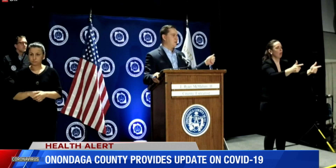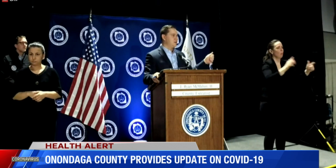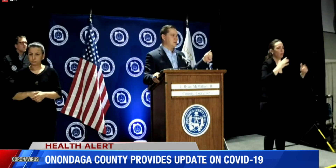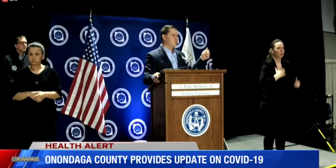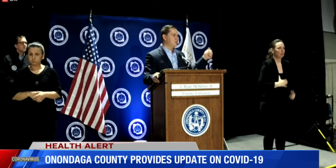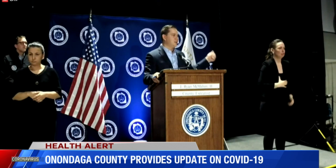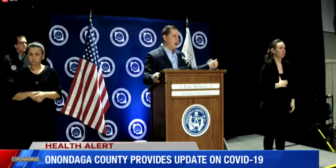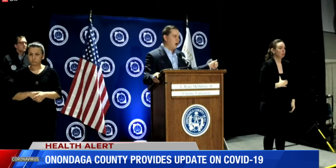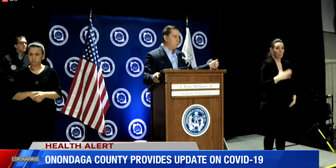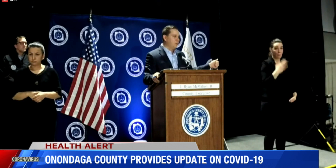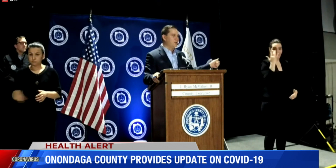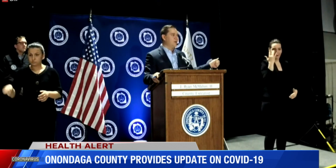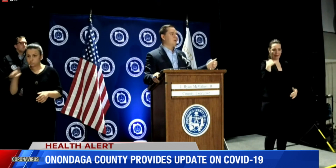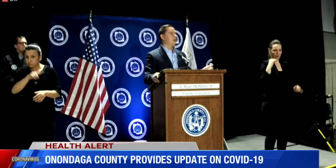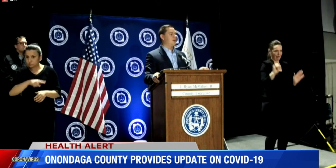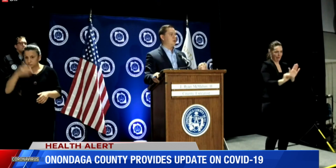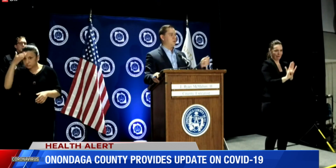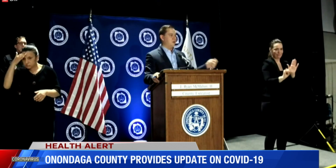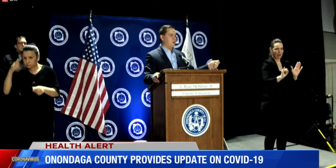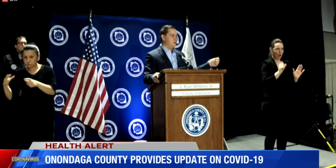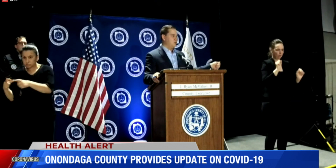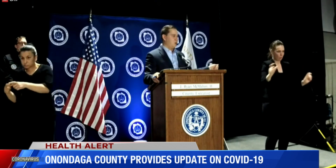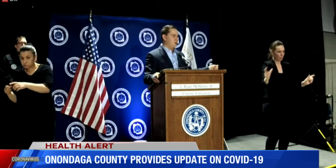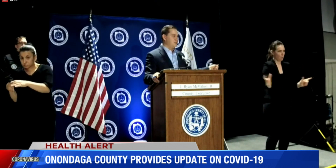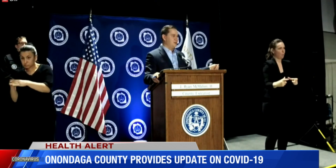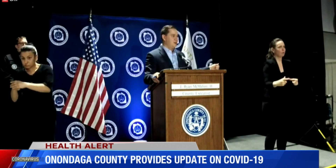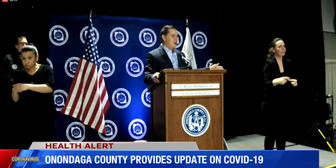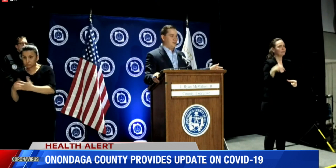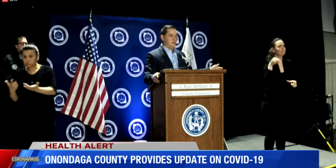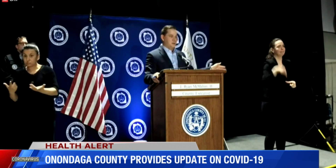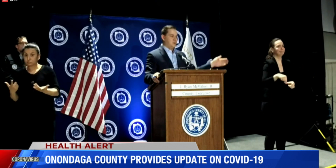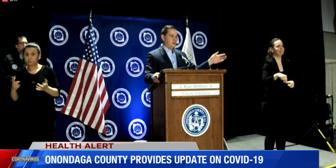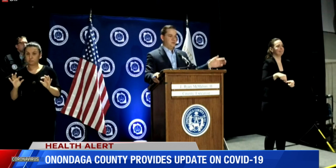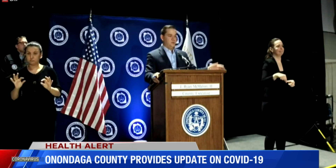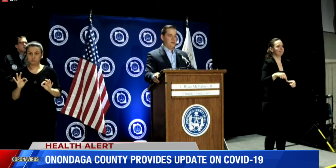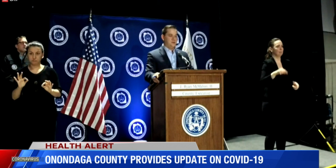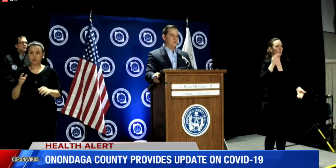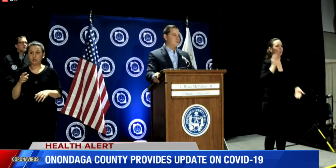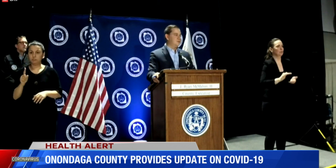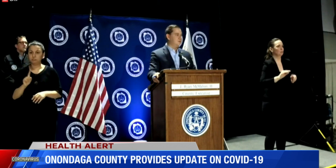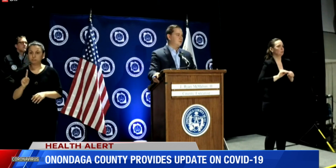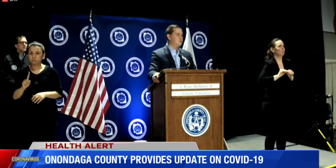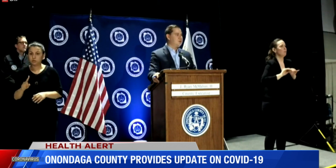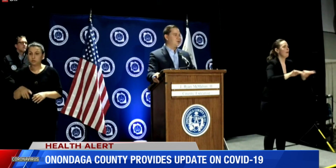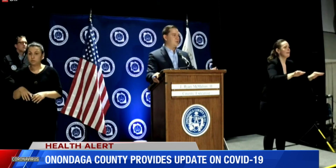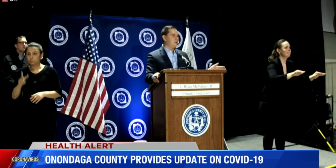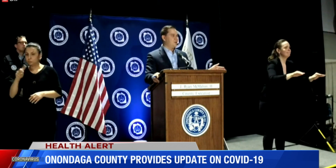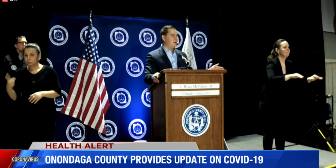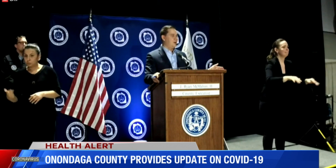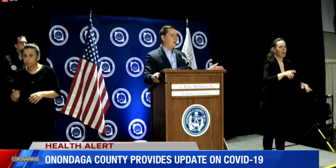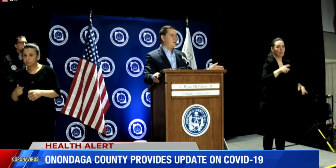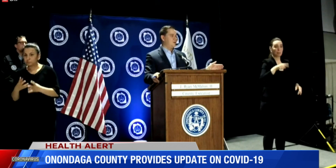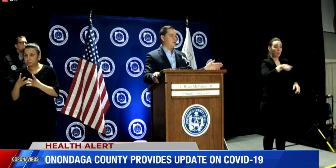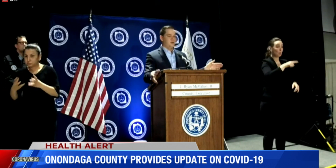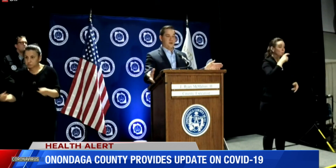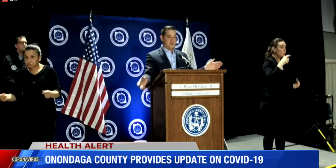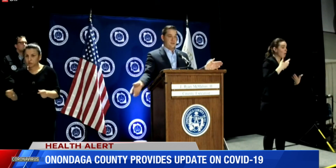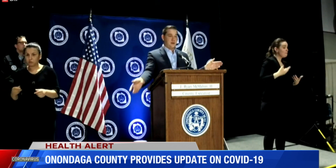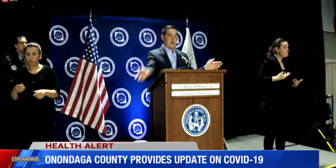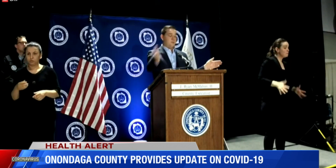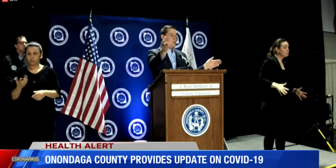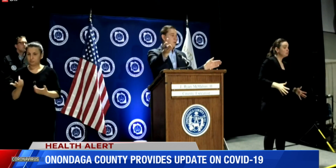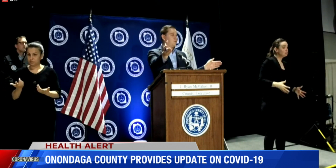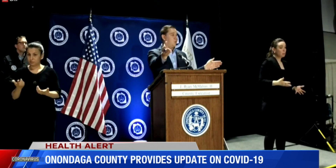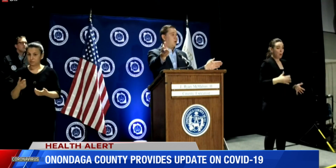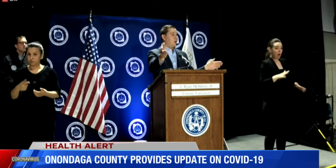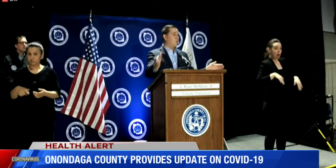quarantine, in isolation, get them help, and then you can put everybody else in a quarantine, and then literally in 2 weeks you're in the clear, and you can send